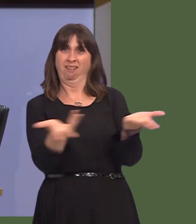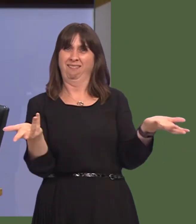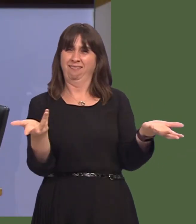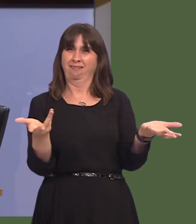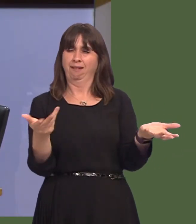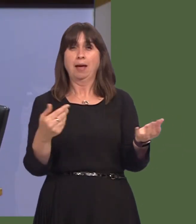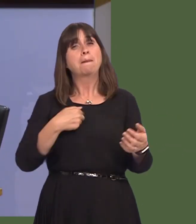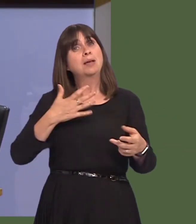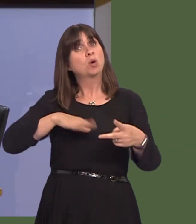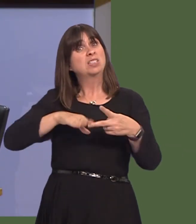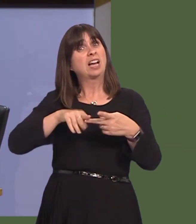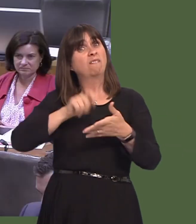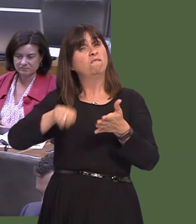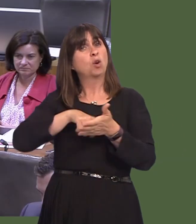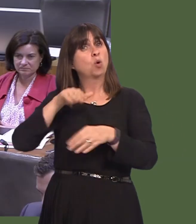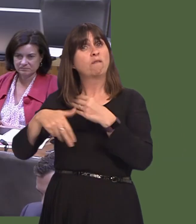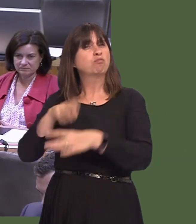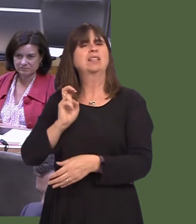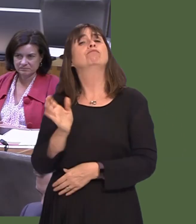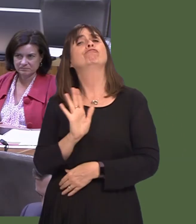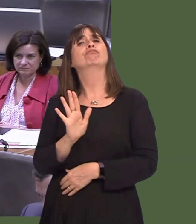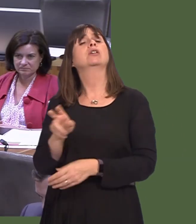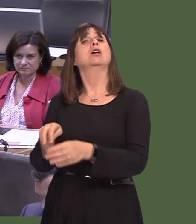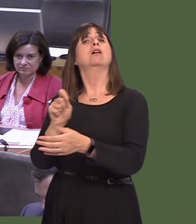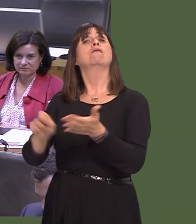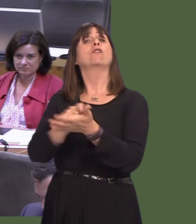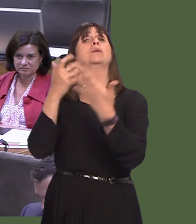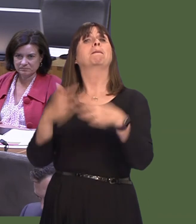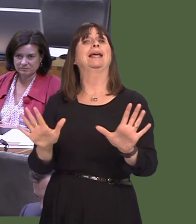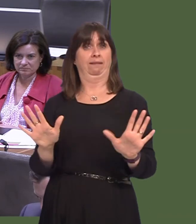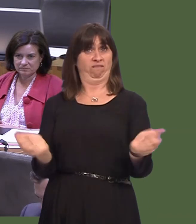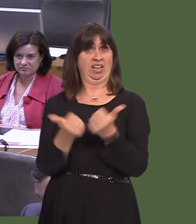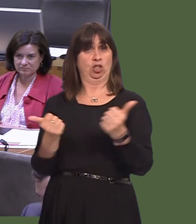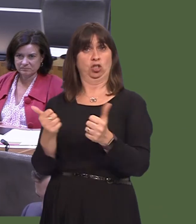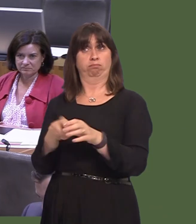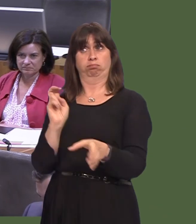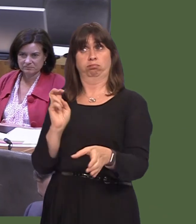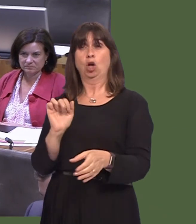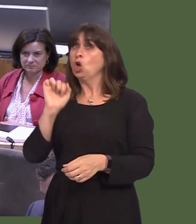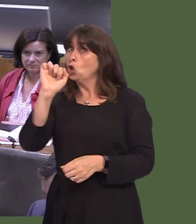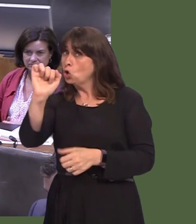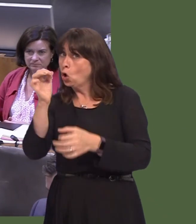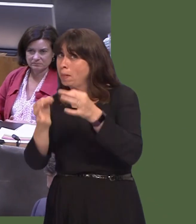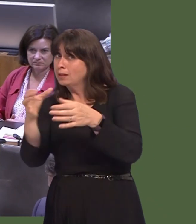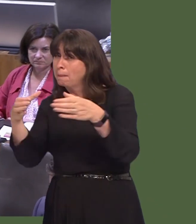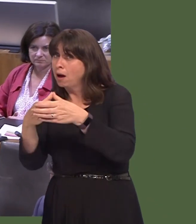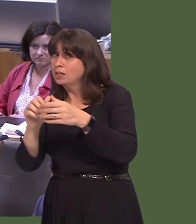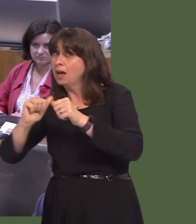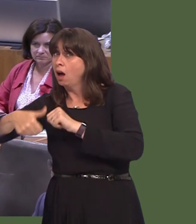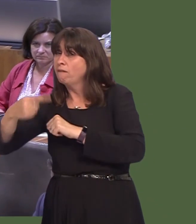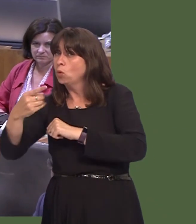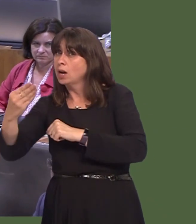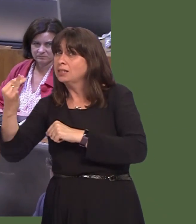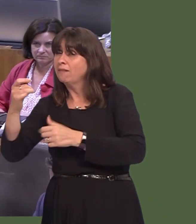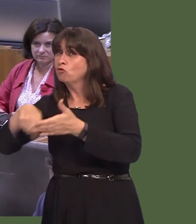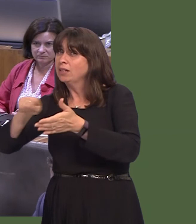don't advocate a second referendum on the issue. The referendum's been. His party did after the 1997